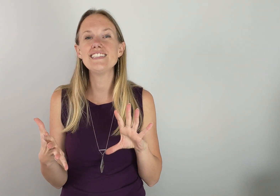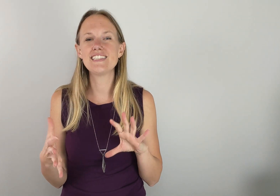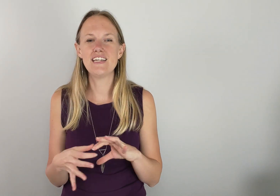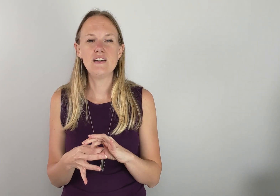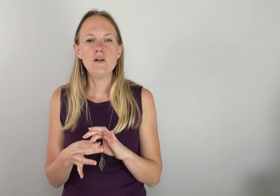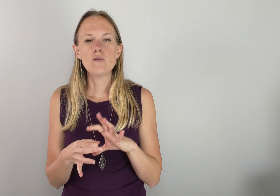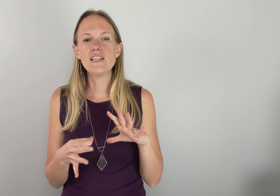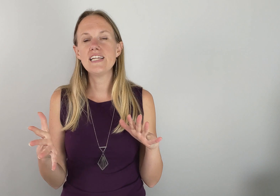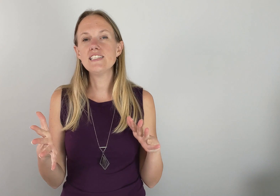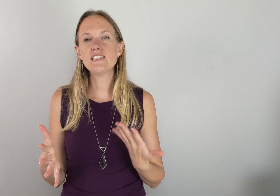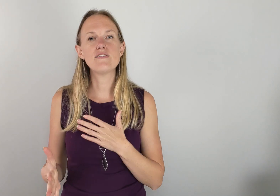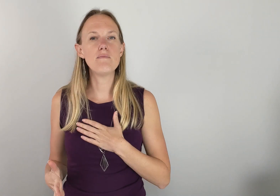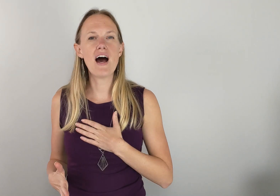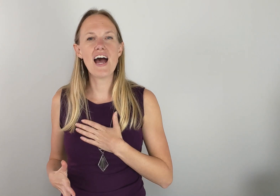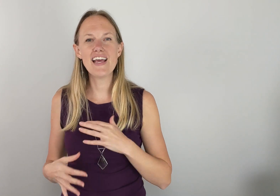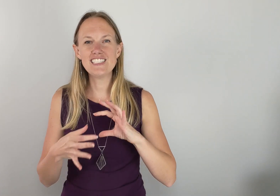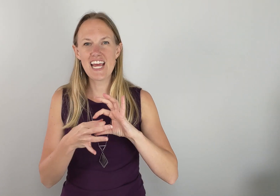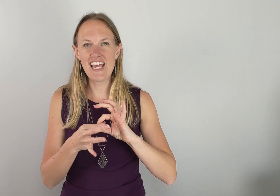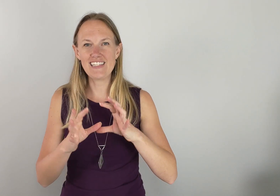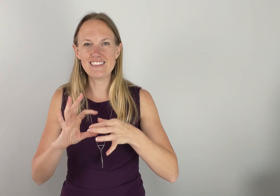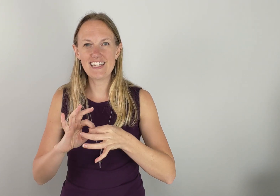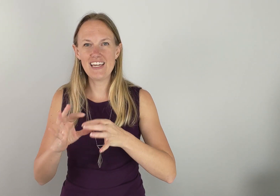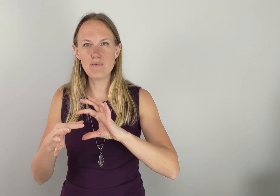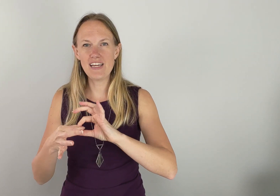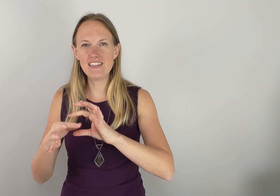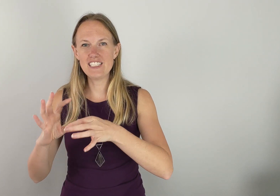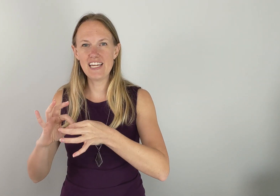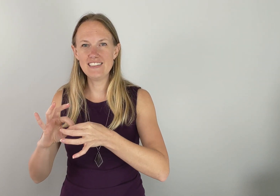Released, released from my chains, okay? You're making the chains.